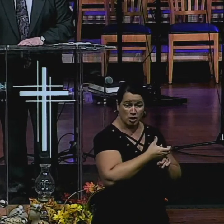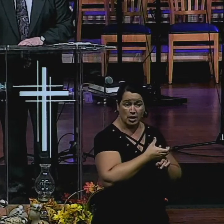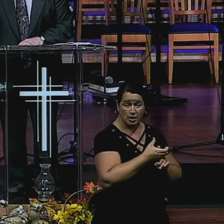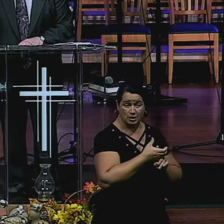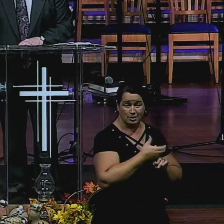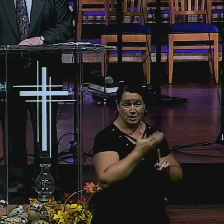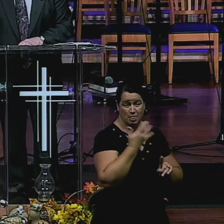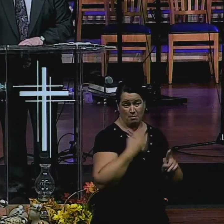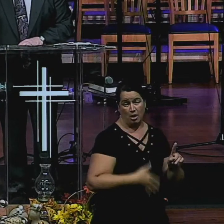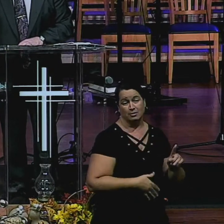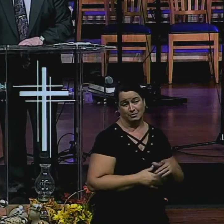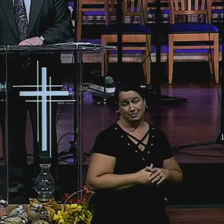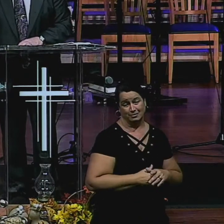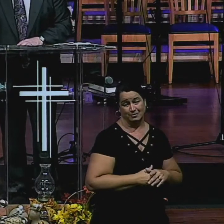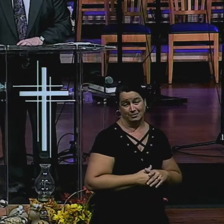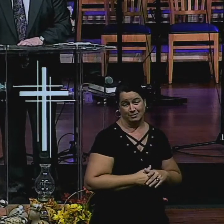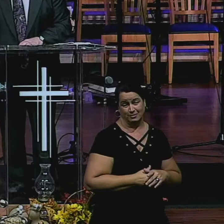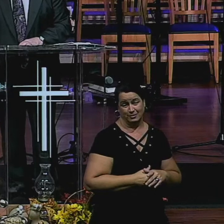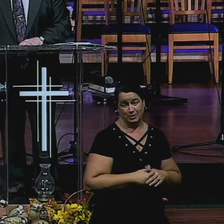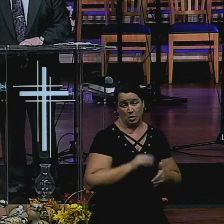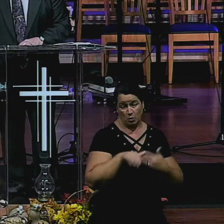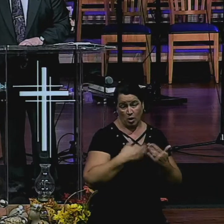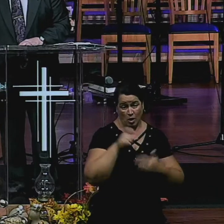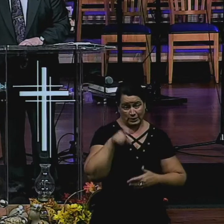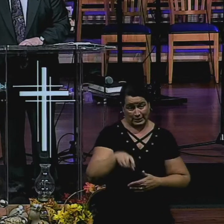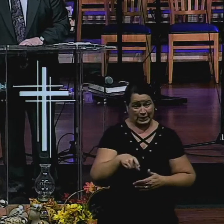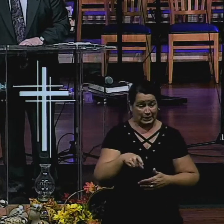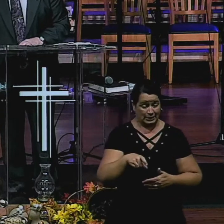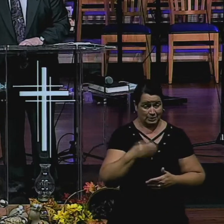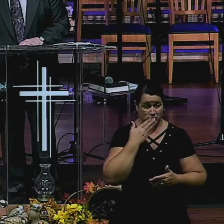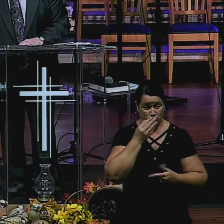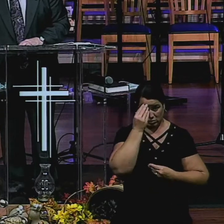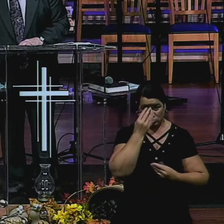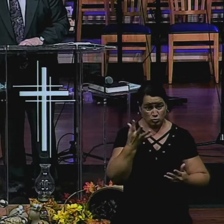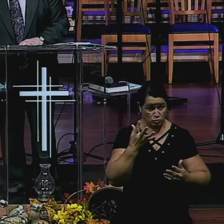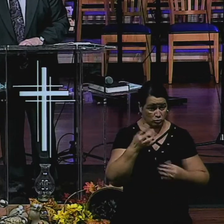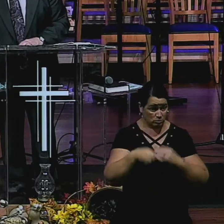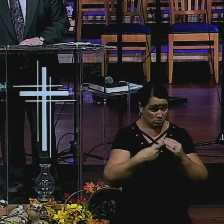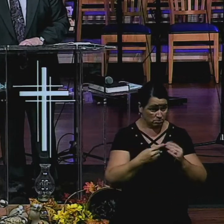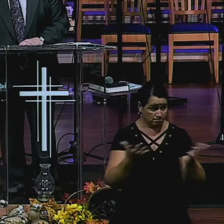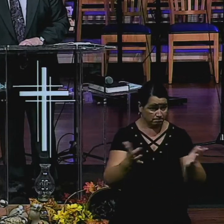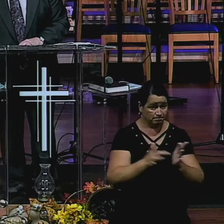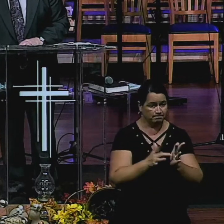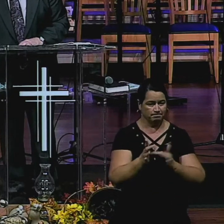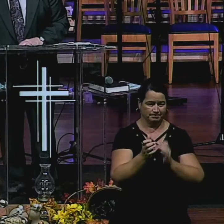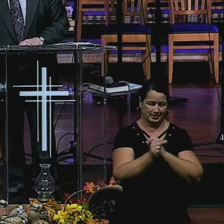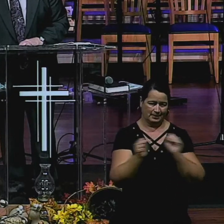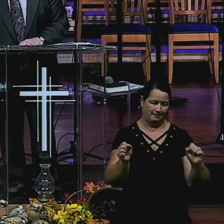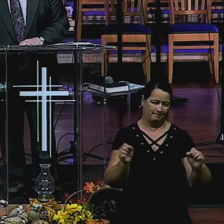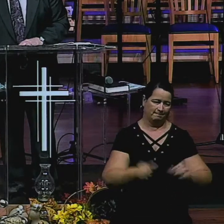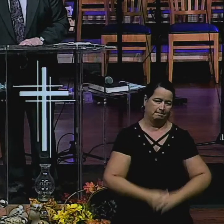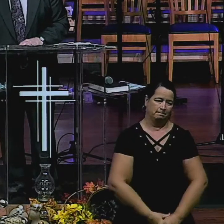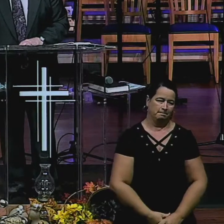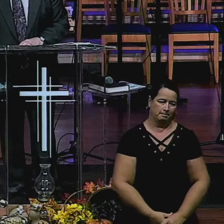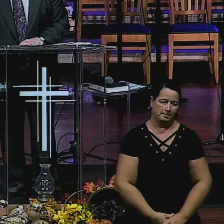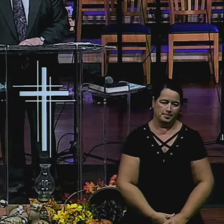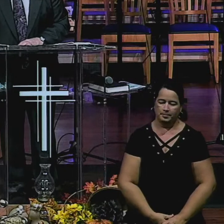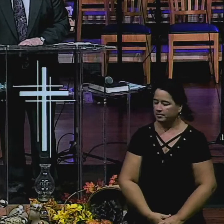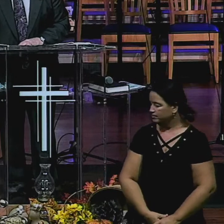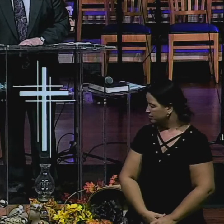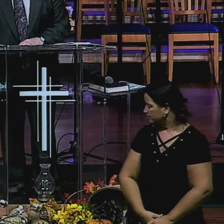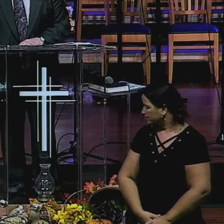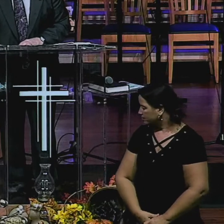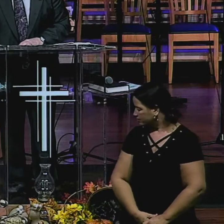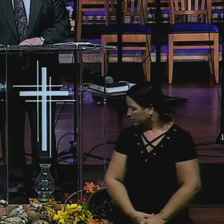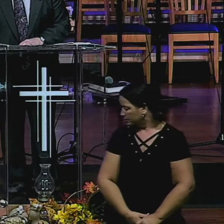news of Jesus Christ that Jesus saves. The word carries with it, my